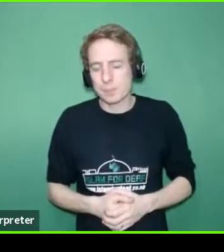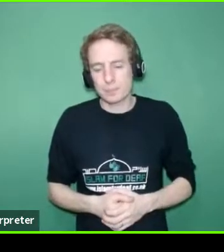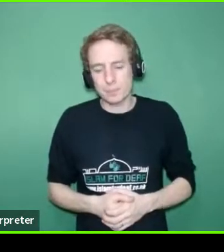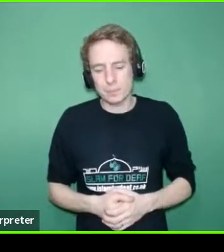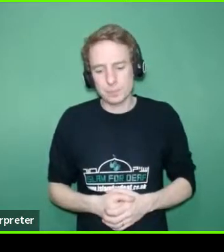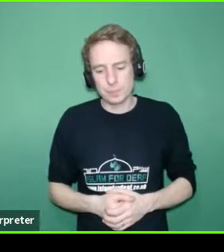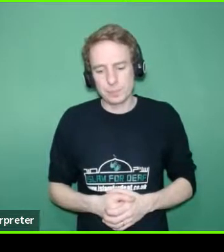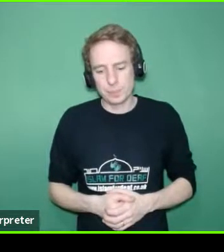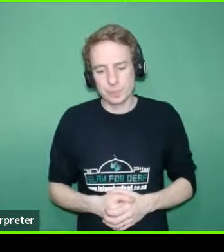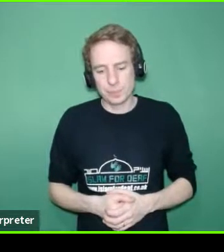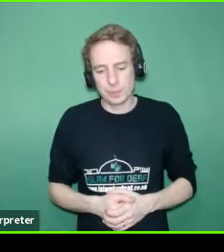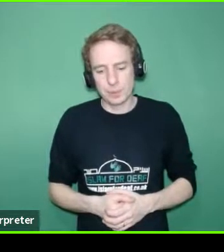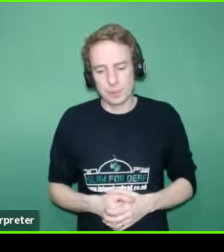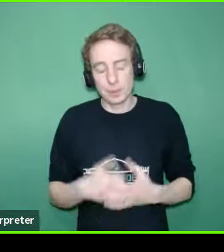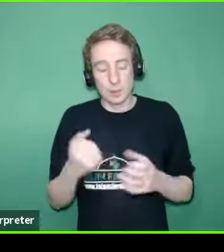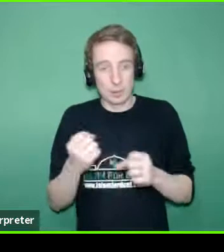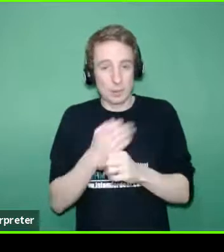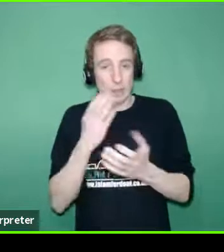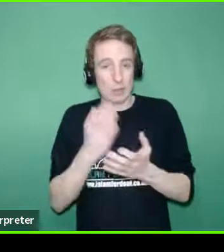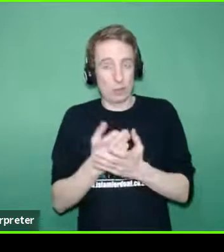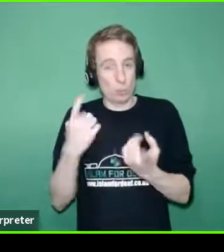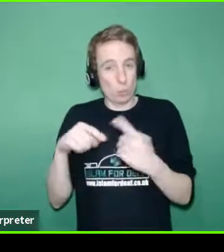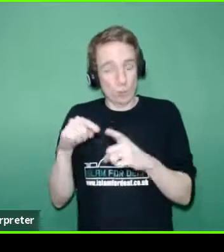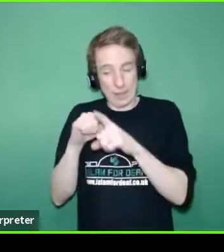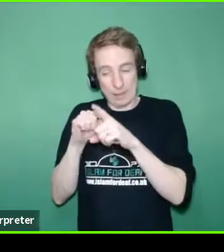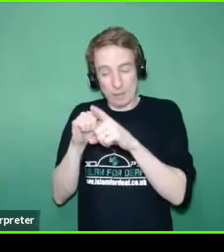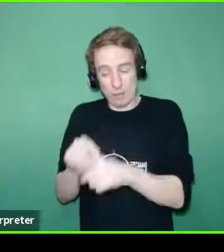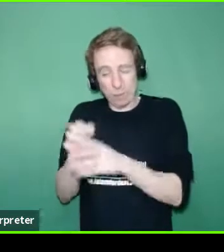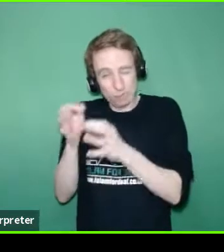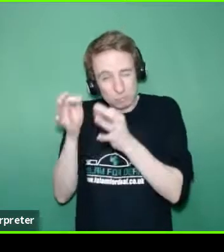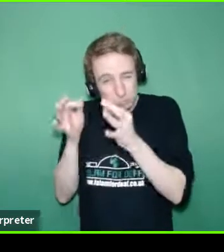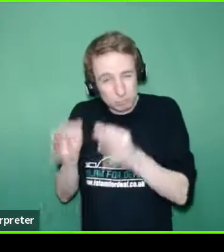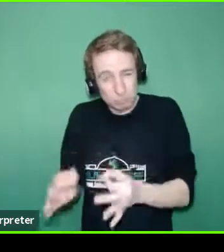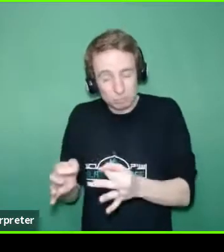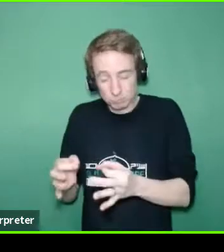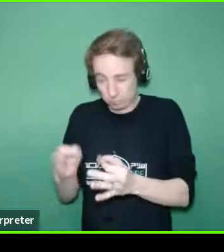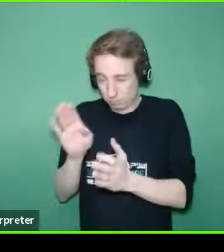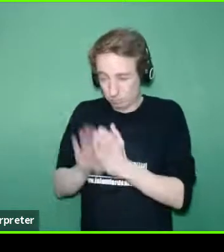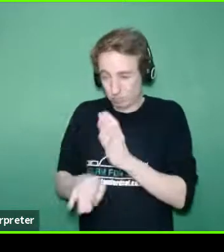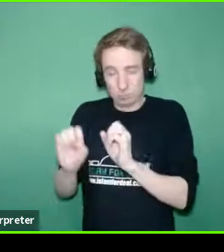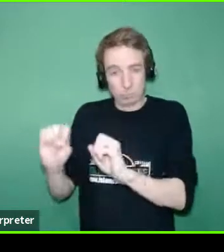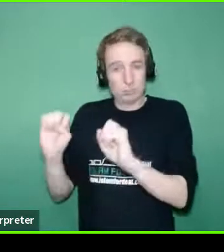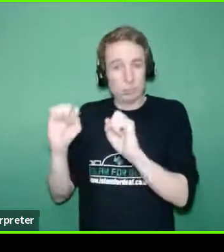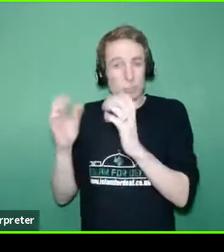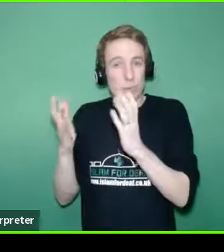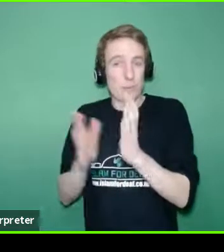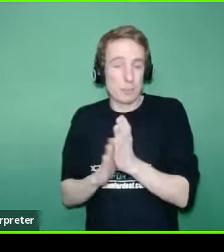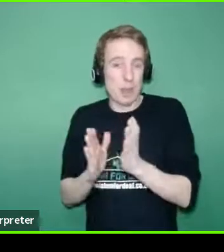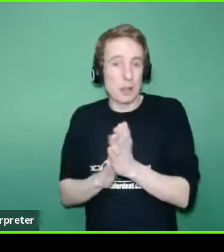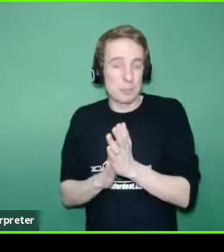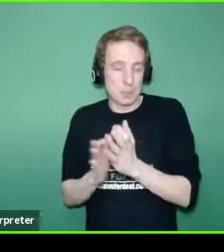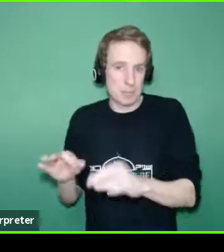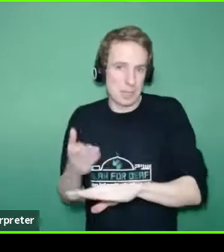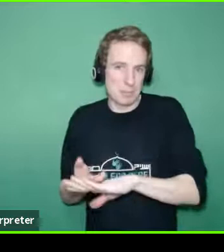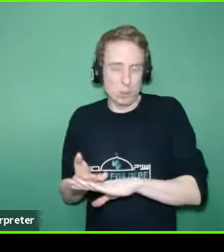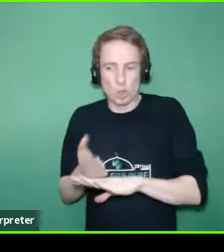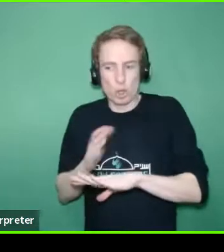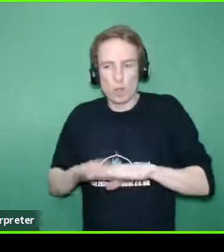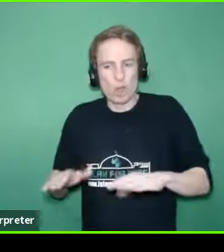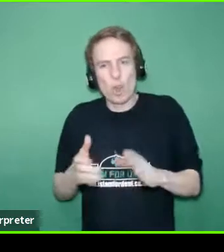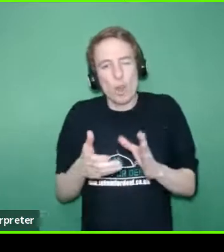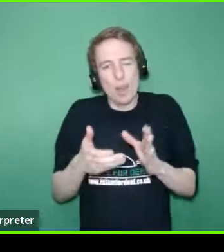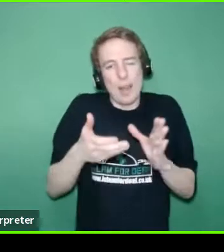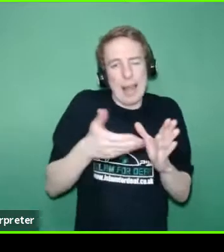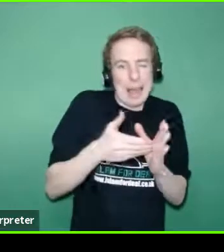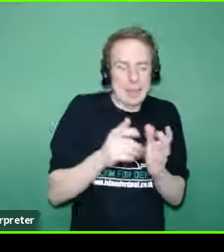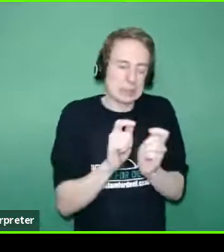such that we say them as they have been narrated, and we do not increase and we do not decrease upon them. And in this